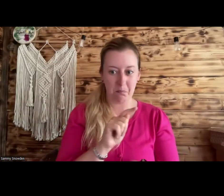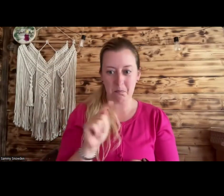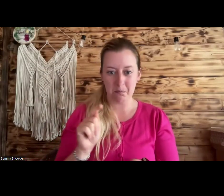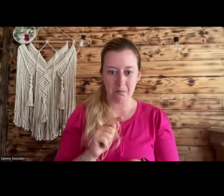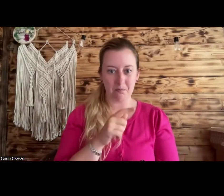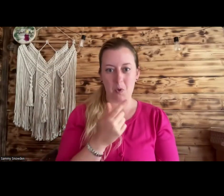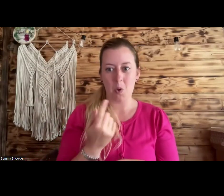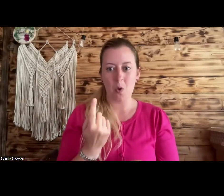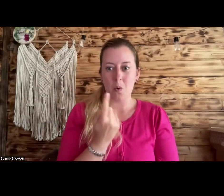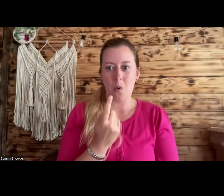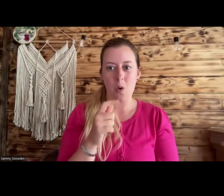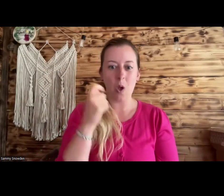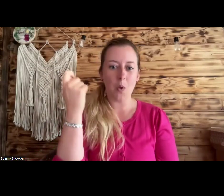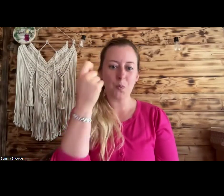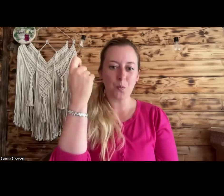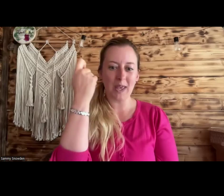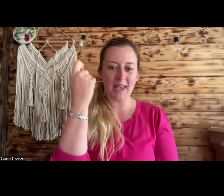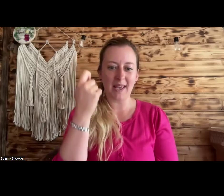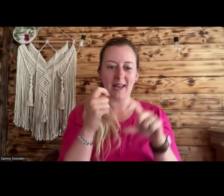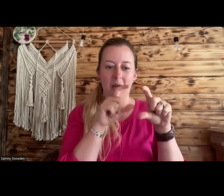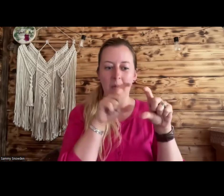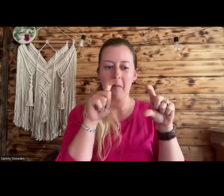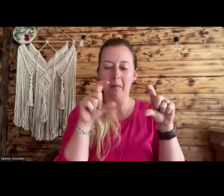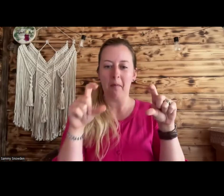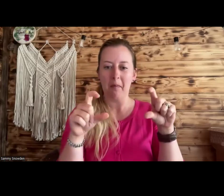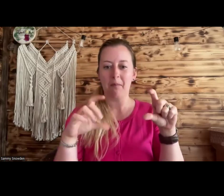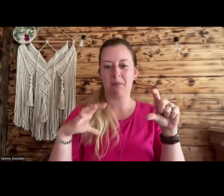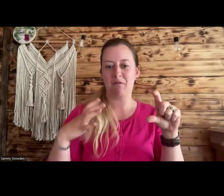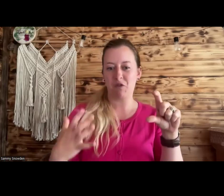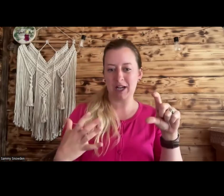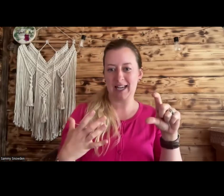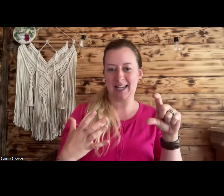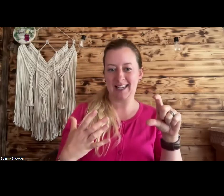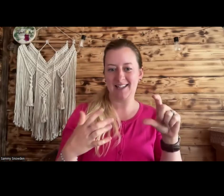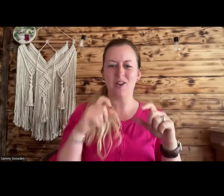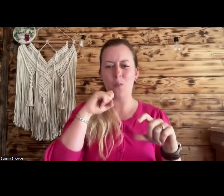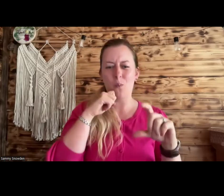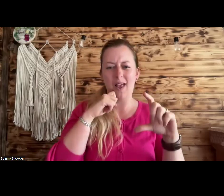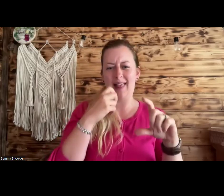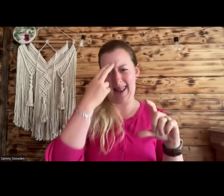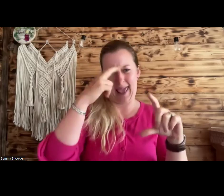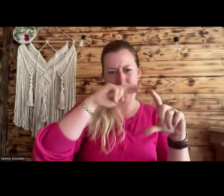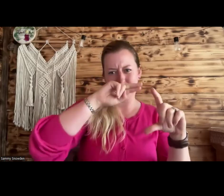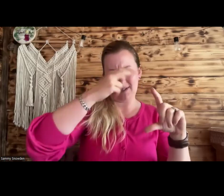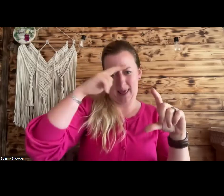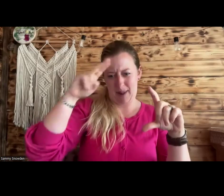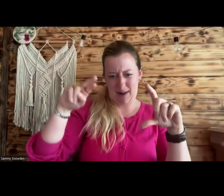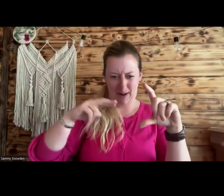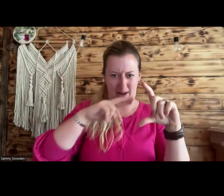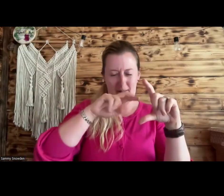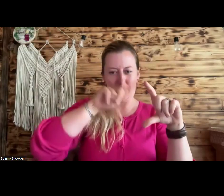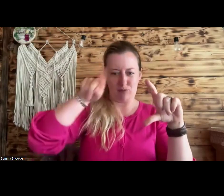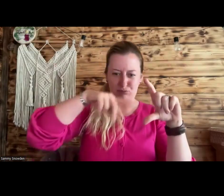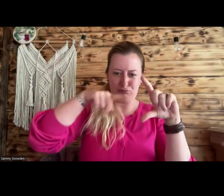lang lang. So got a couple of them to go. We'll do a spinny wheel at the end. Without further ado, just